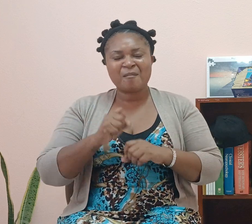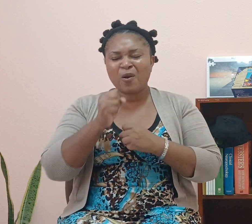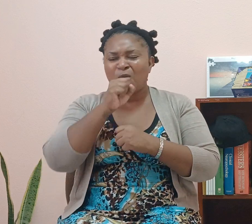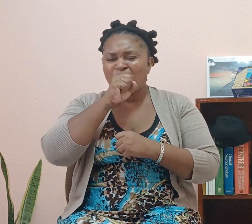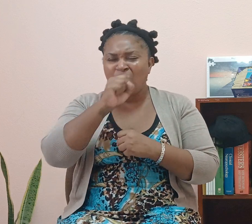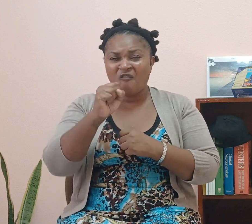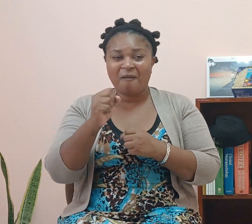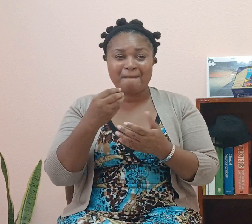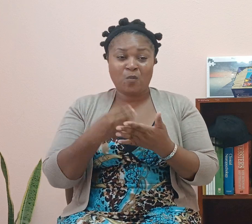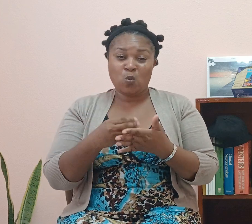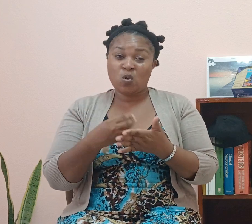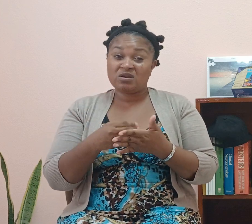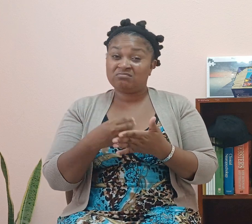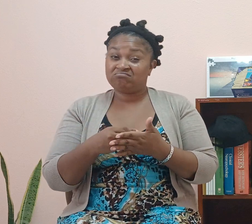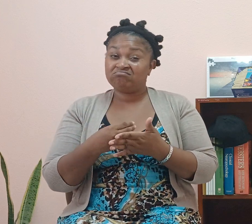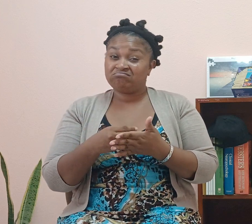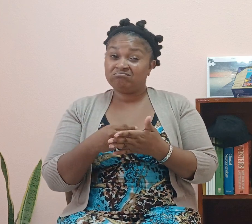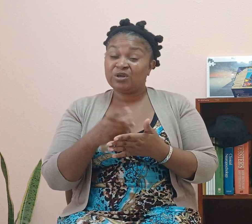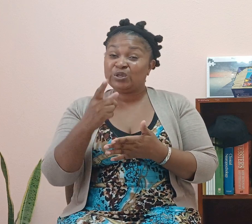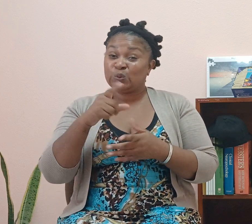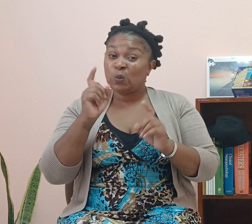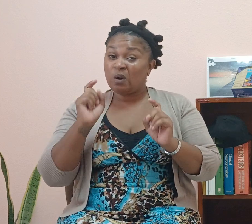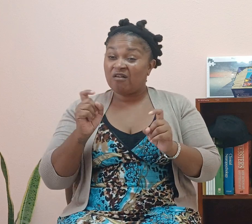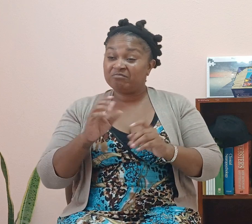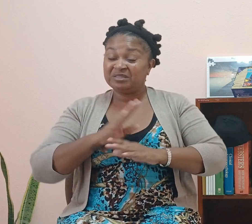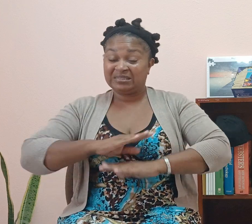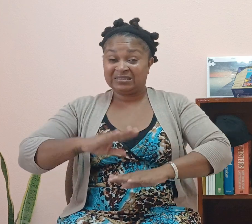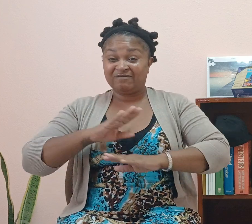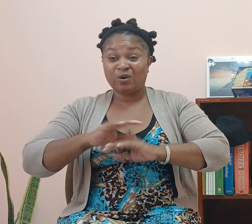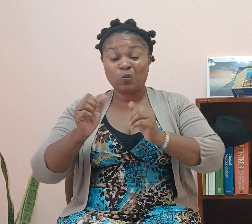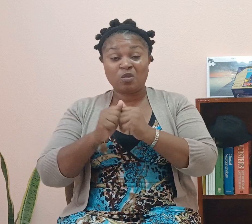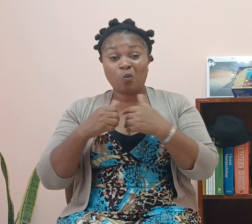and you should be content with what you have.